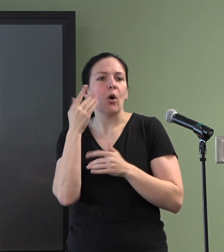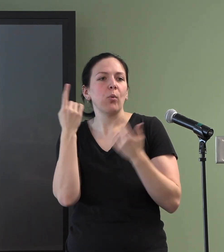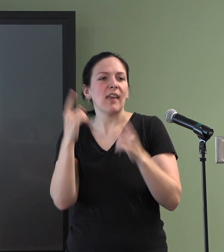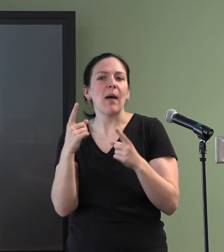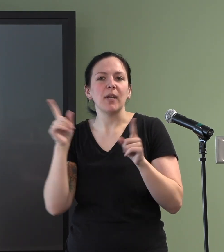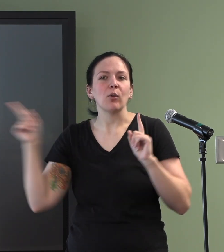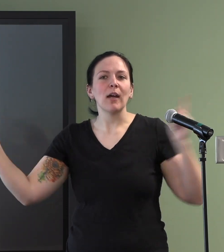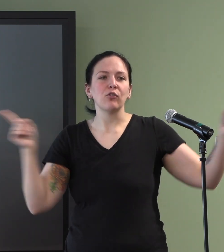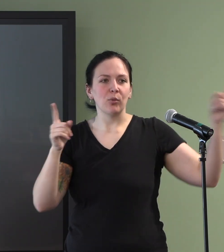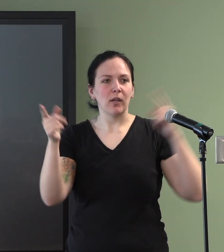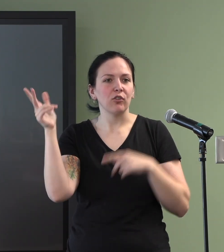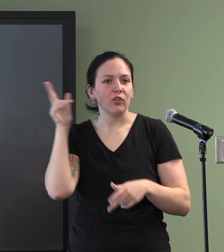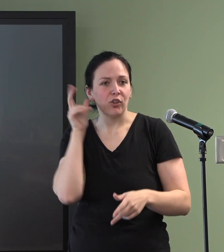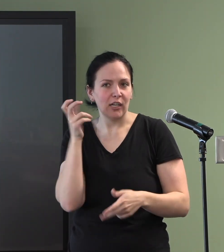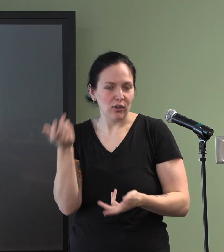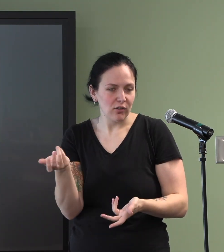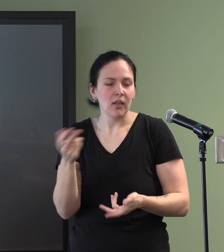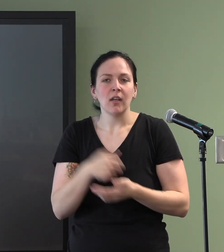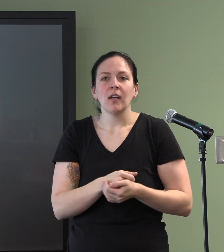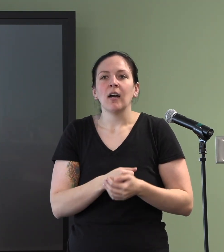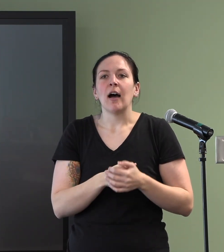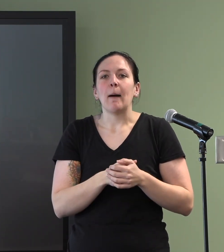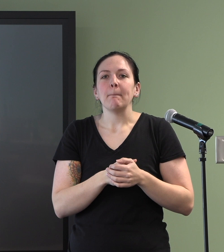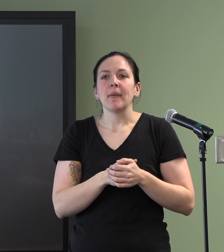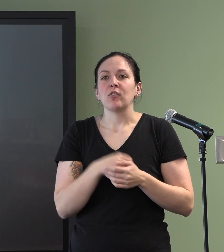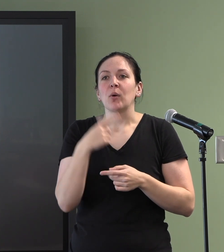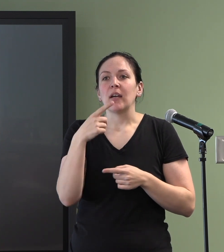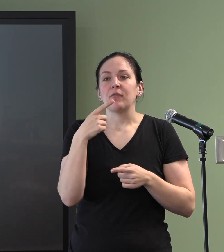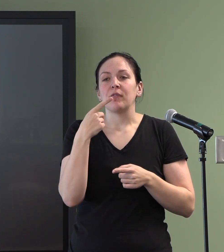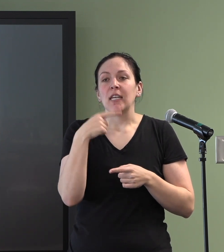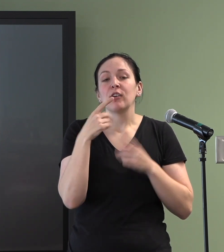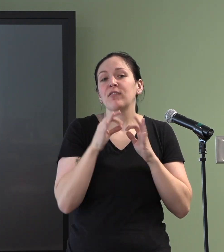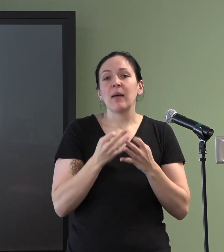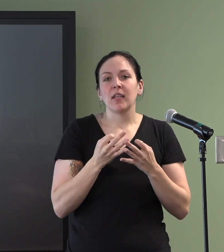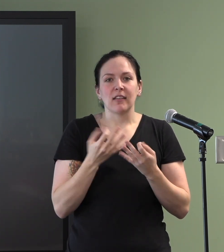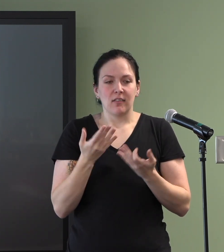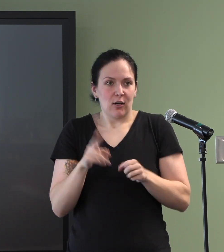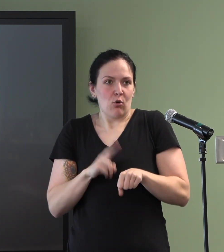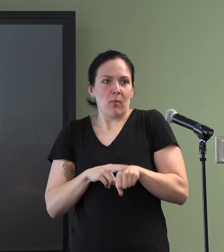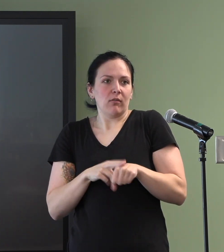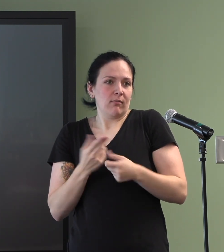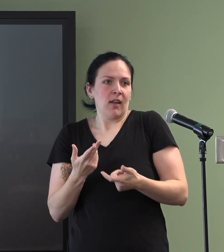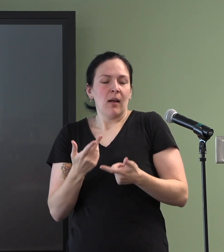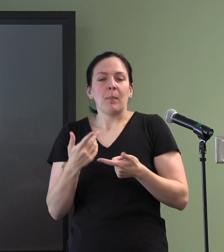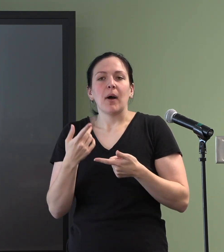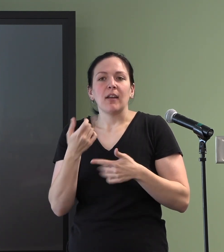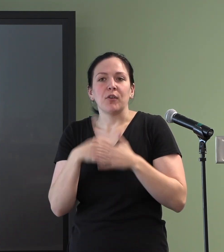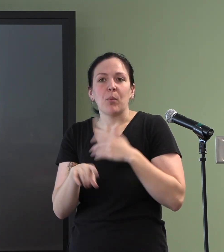what's happening around you because your ears. And so if a hearing family, that's their normal. But if you're